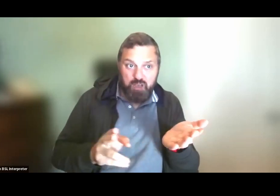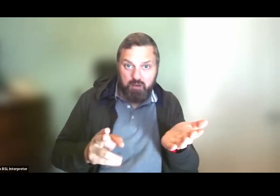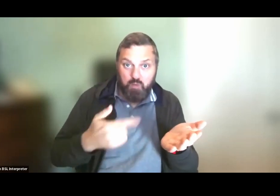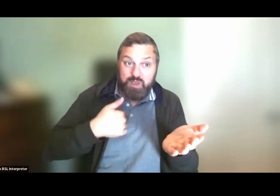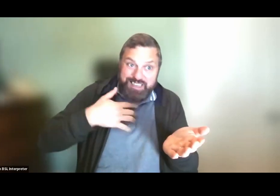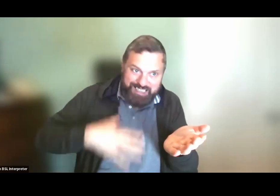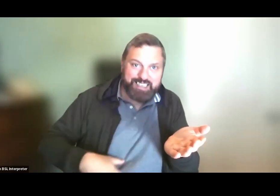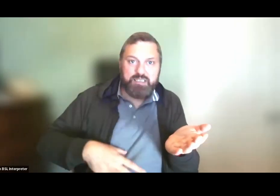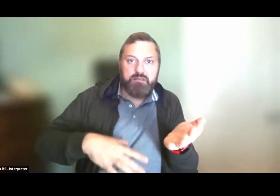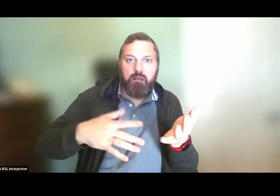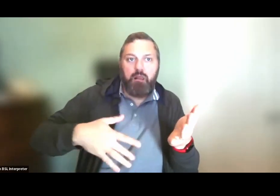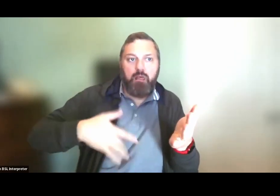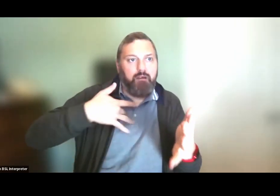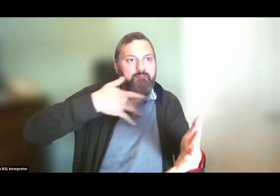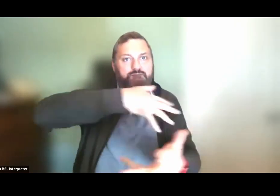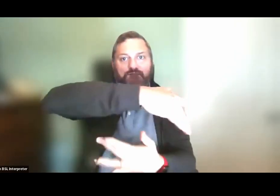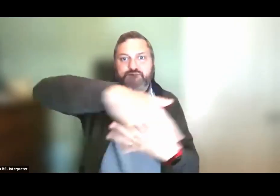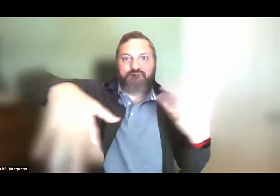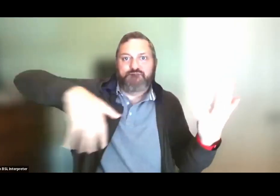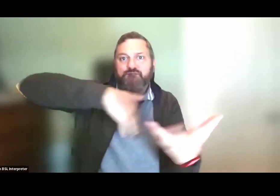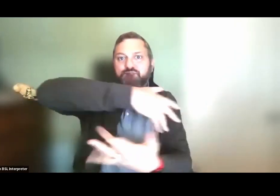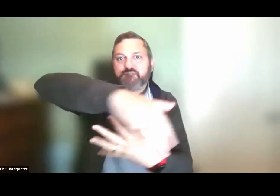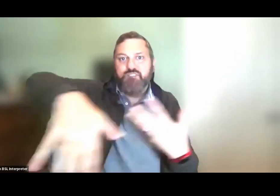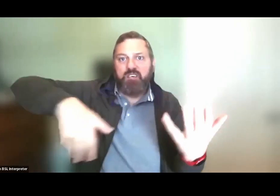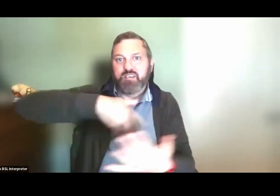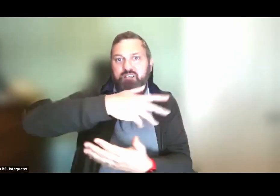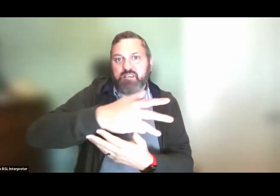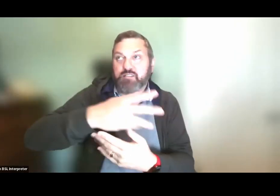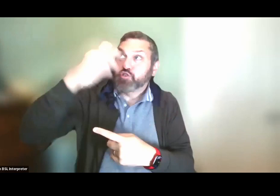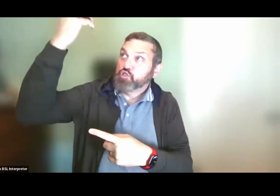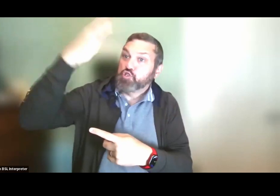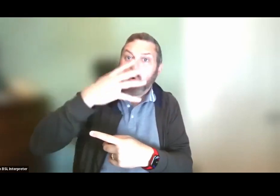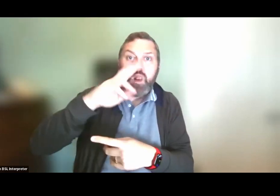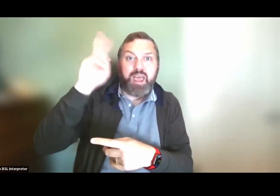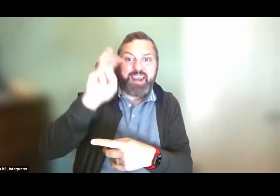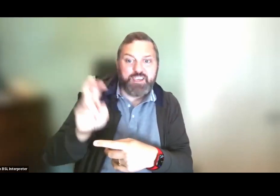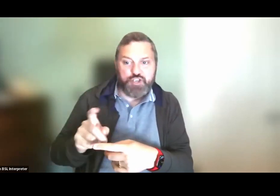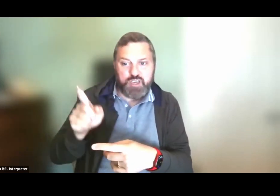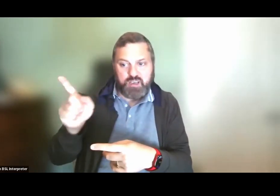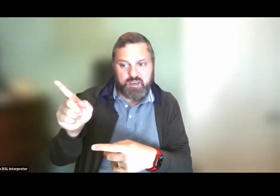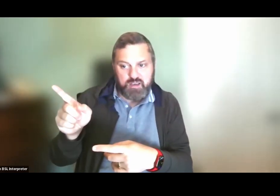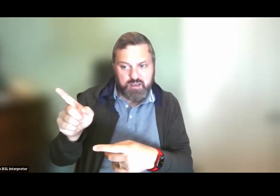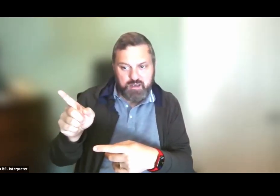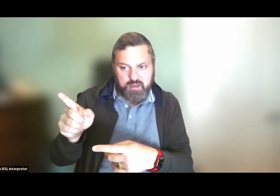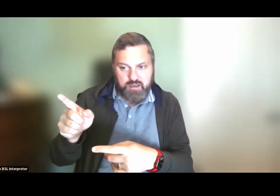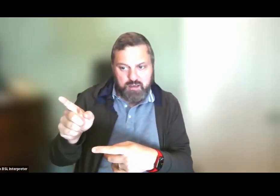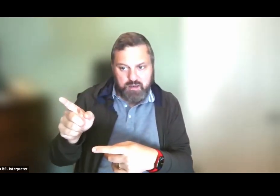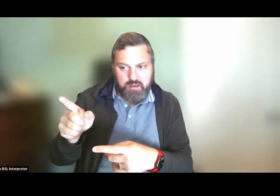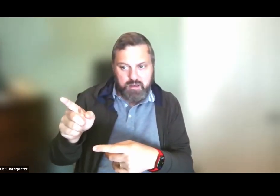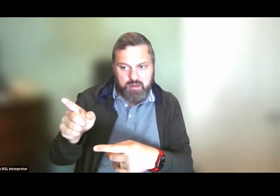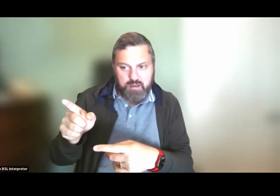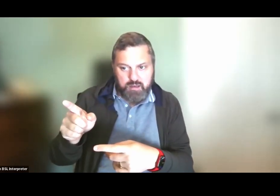life. We are bathed in a river of solar energy. There's the second law of thermodynamics. Welcome